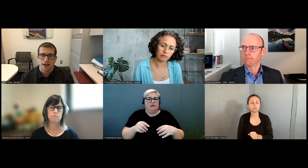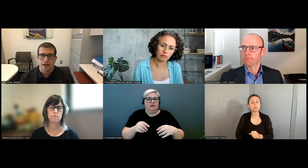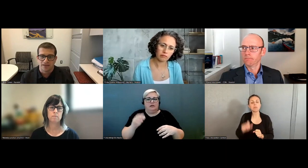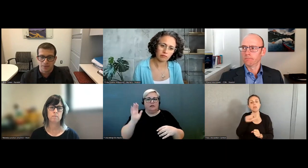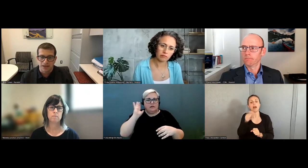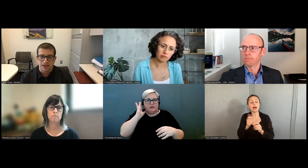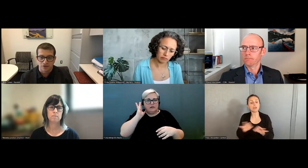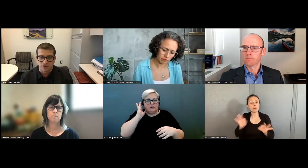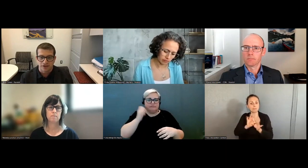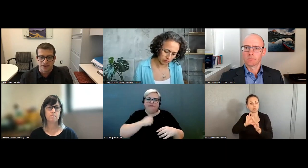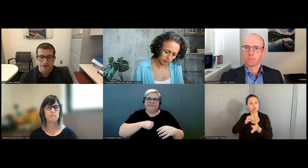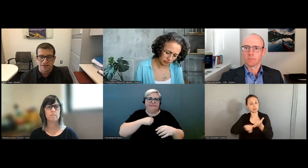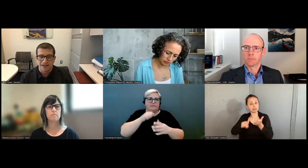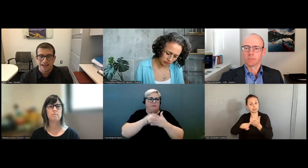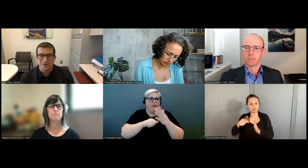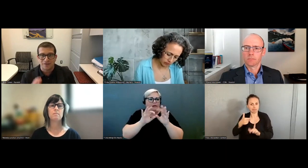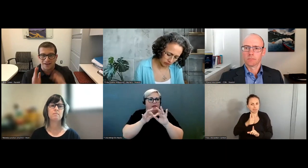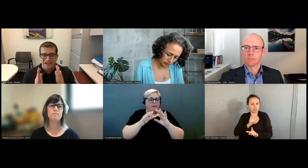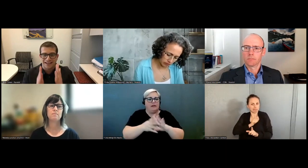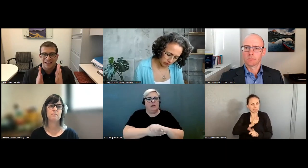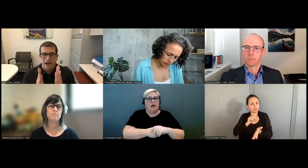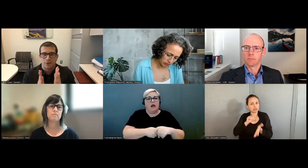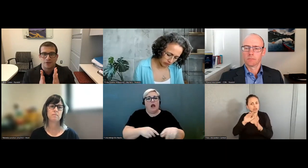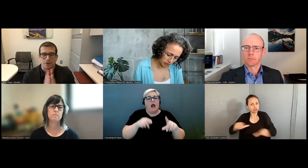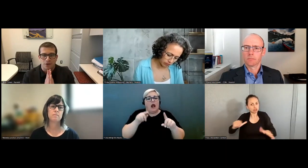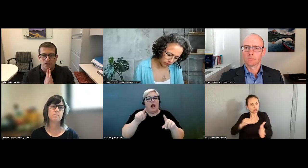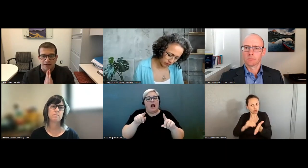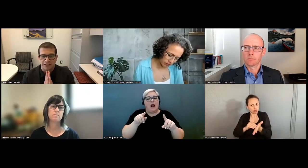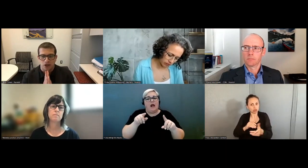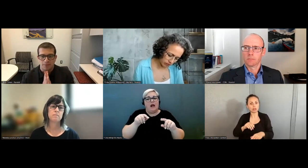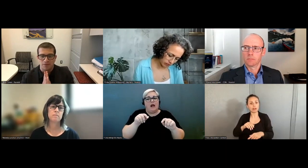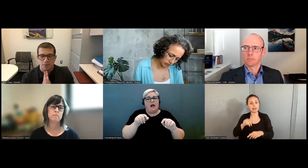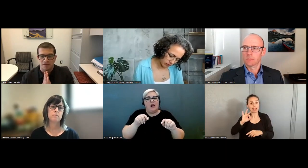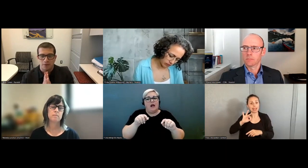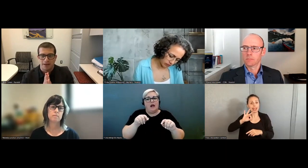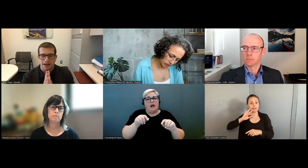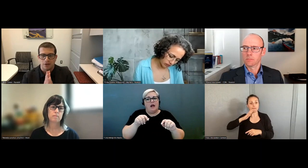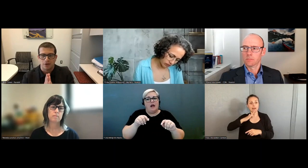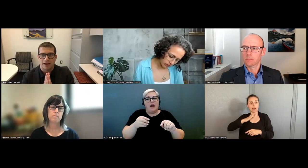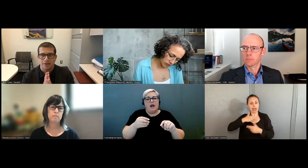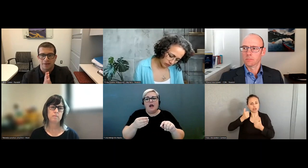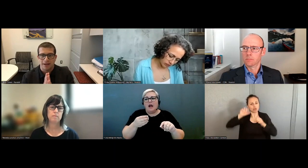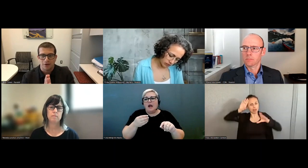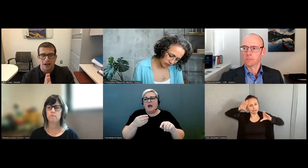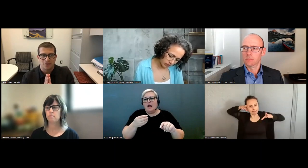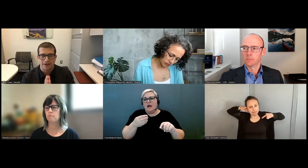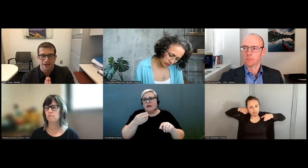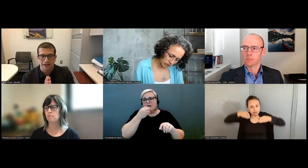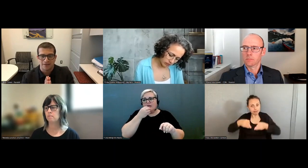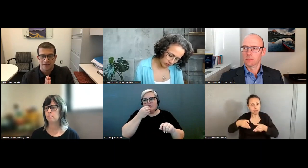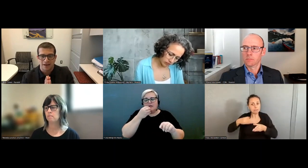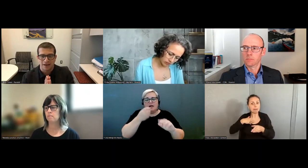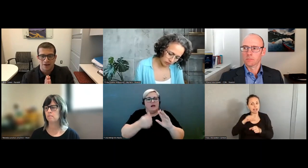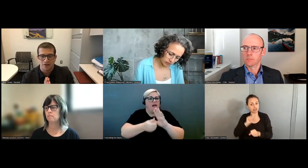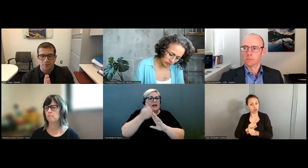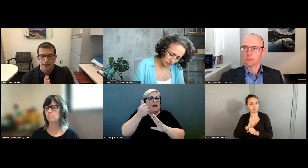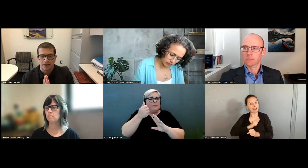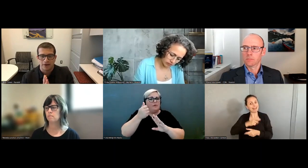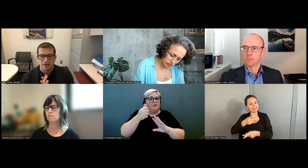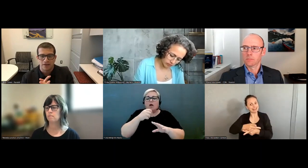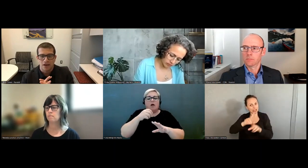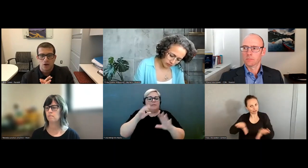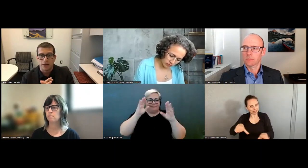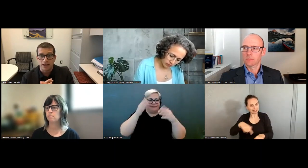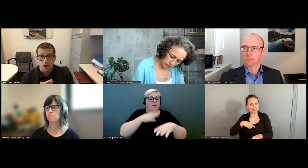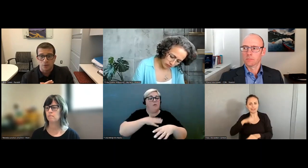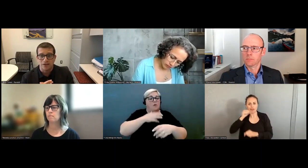want to highlight as a pediatrician is that even if I take the narrowest view of my job as possible, that I look after kids and not their